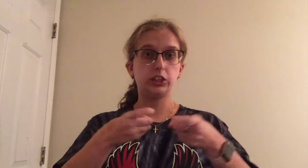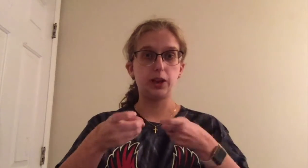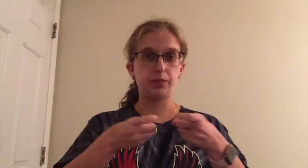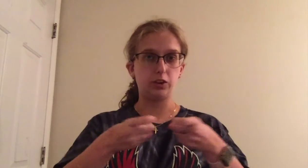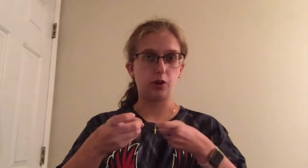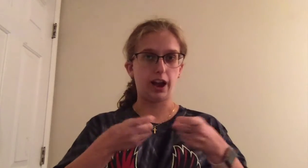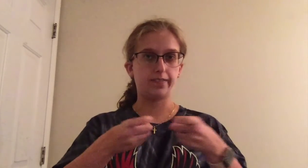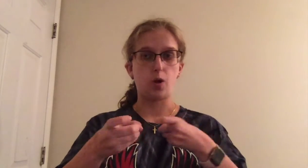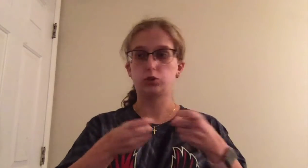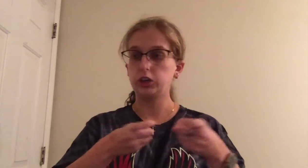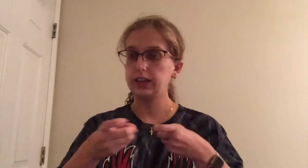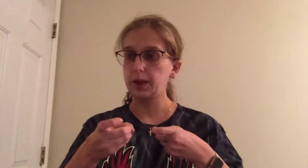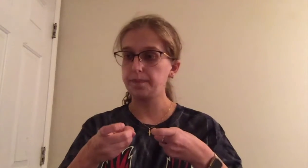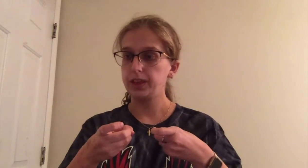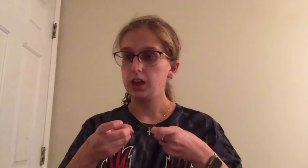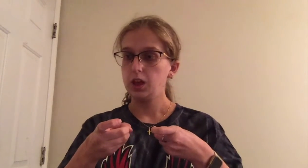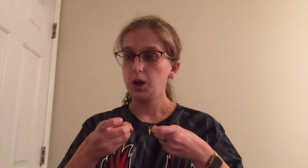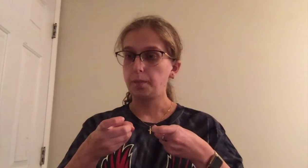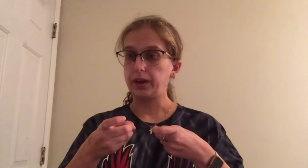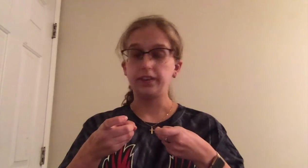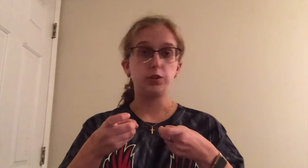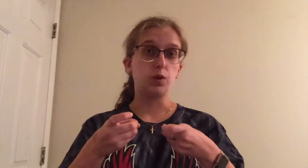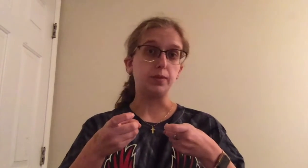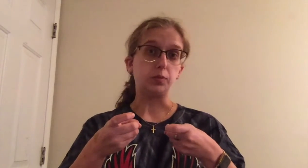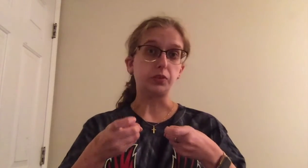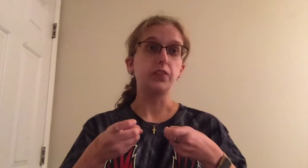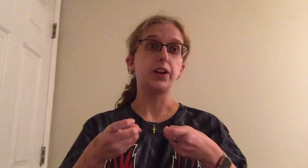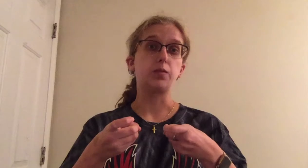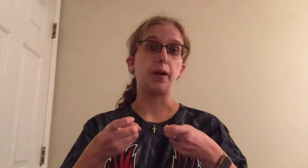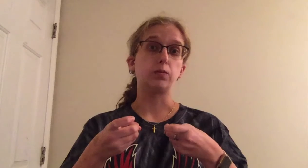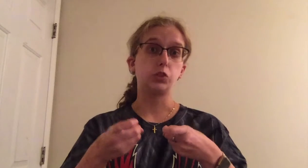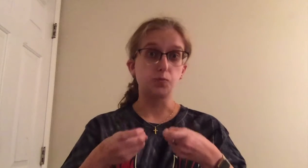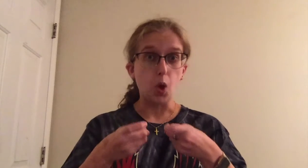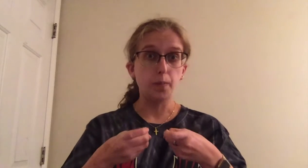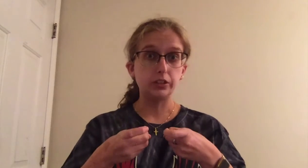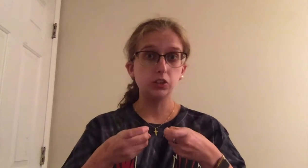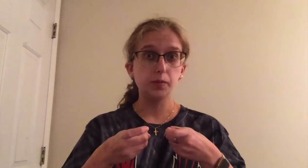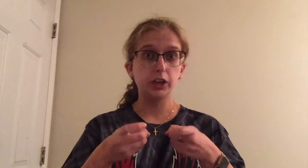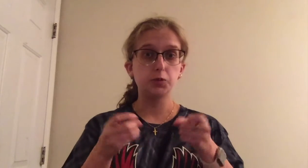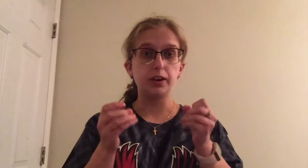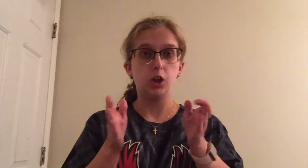and you kind of alternate them. But if you want to be specific about small business management,